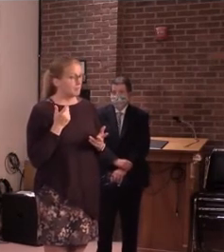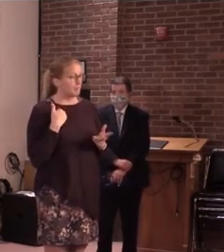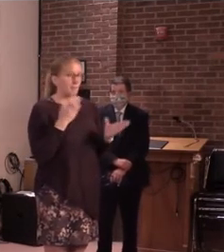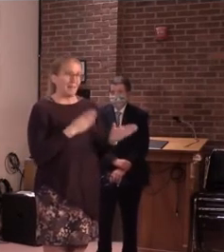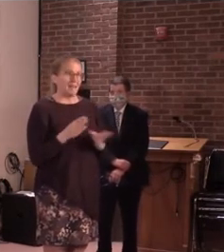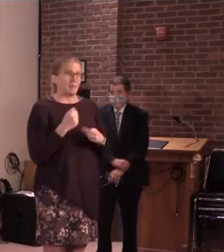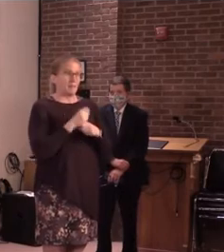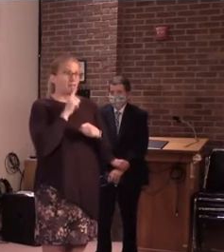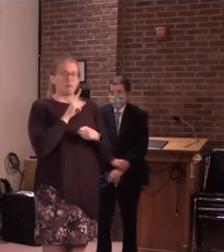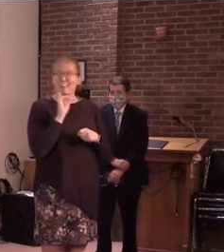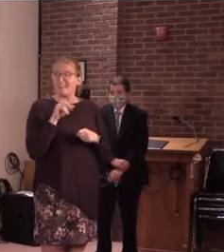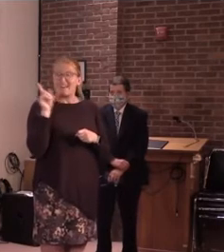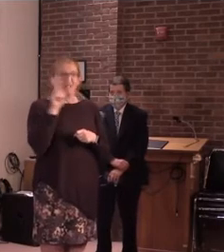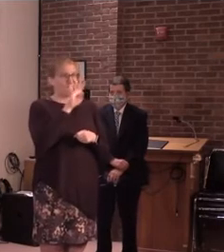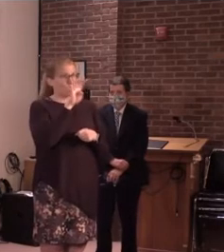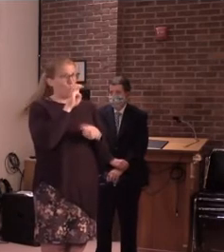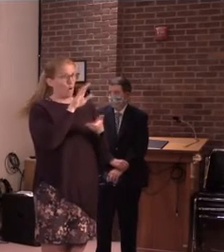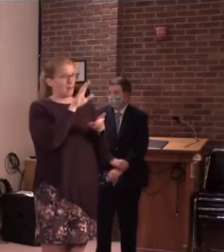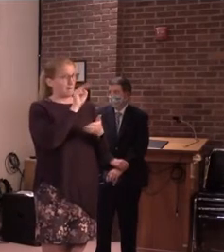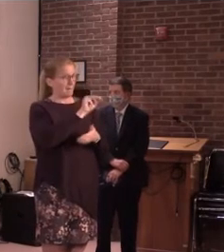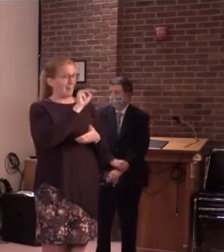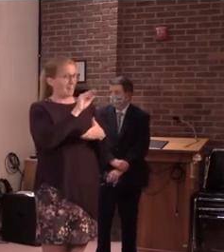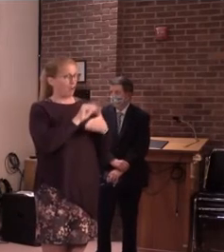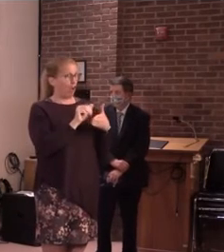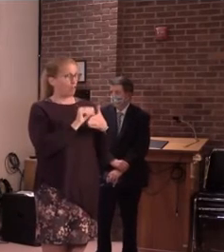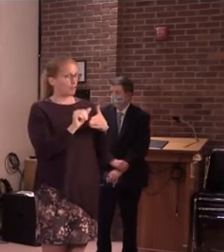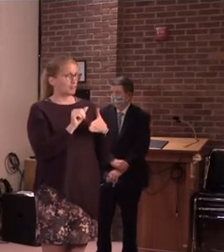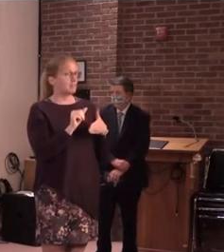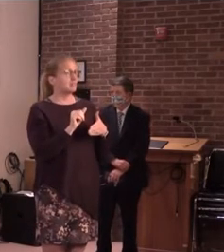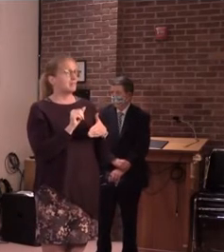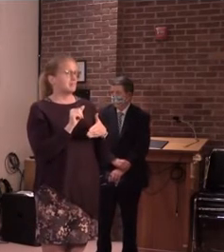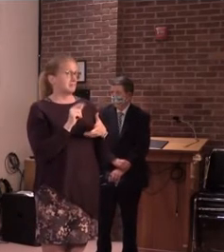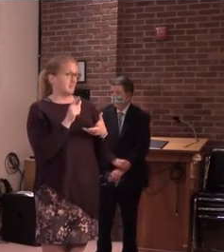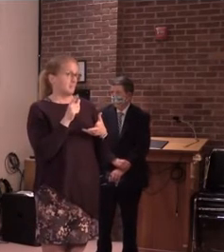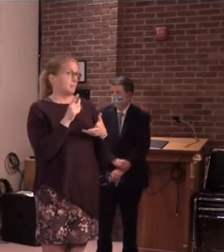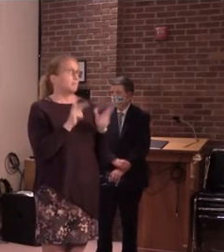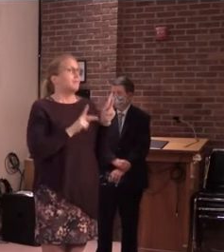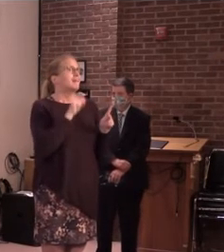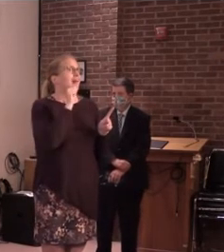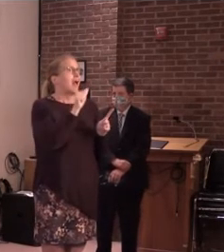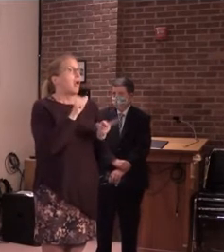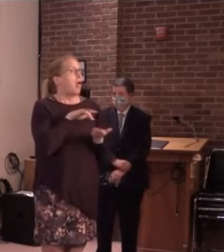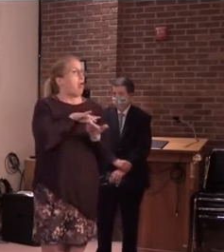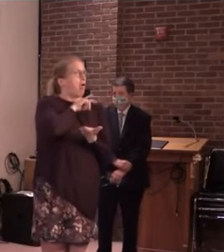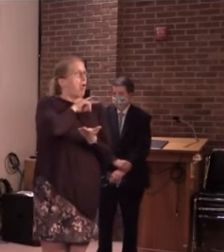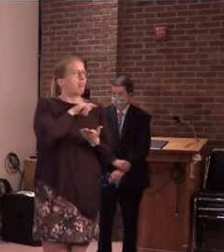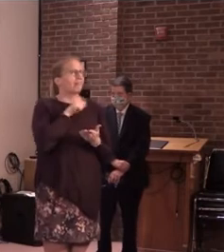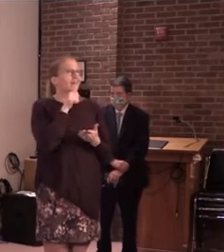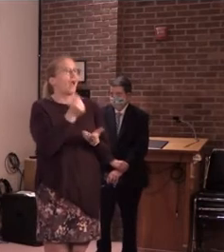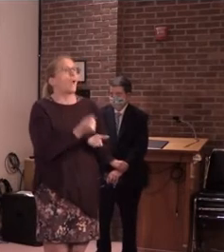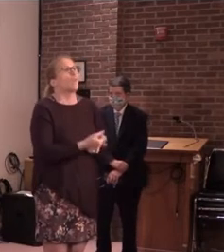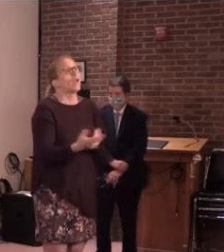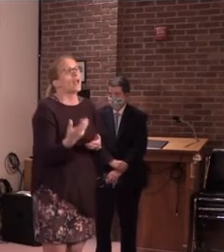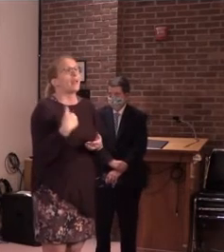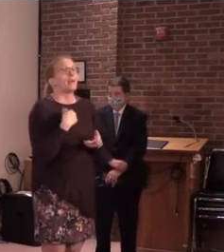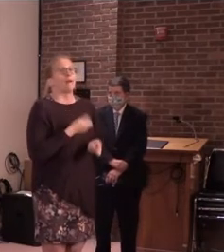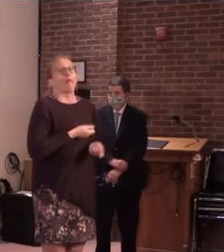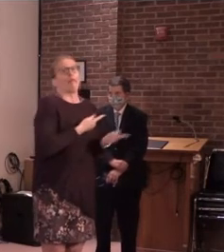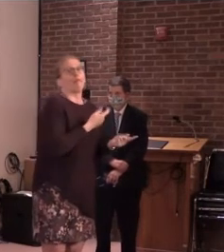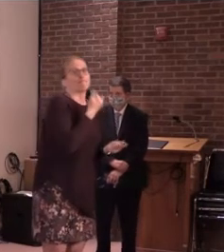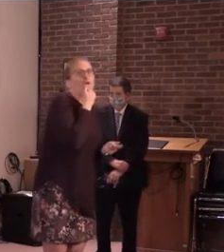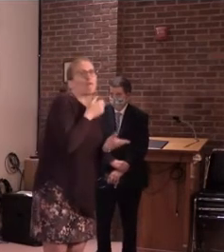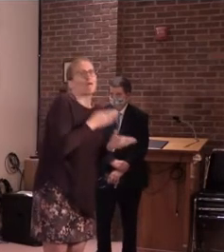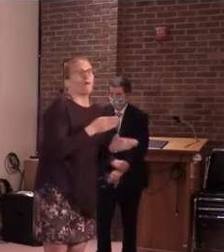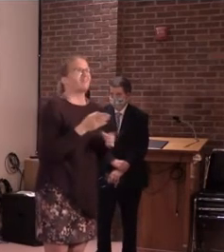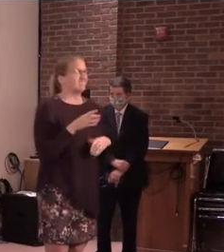million is a lot of money, to make sure that it gets spent the way it was intended to be spent, and to track it after it goes out the